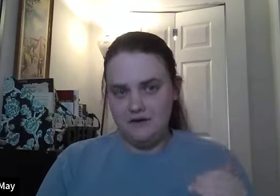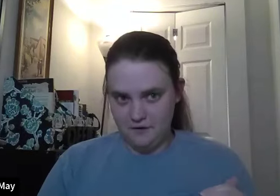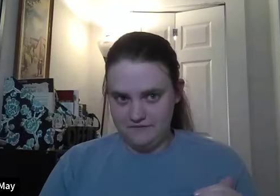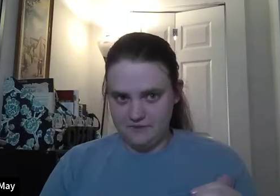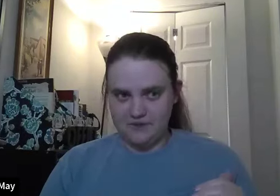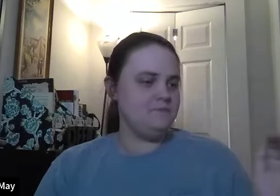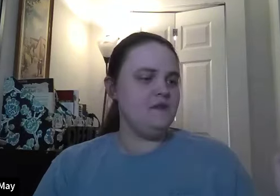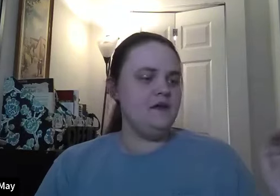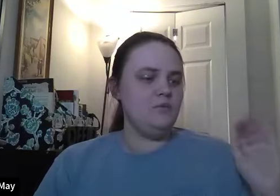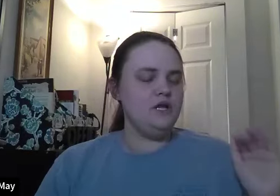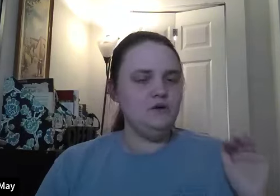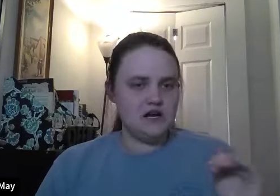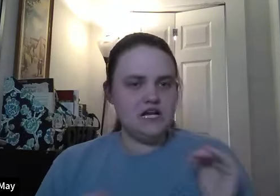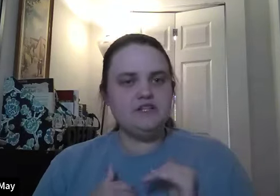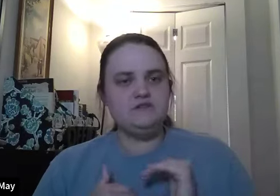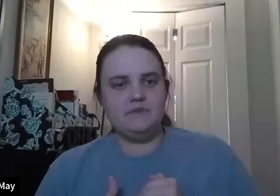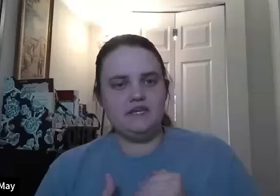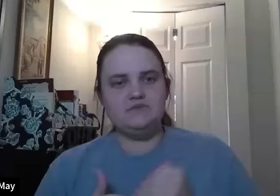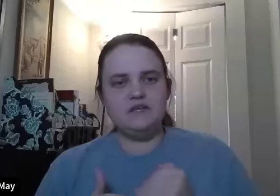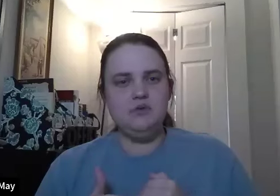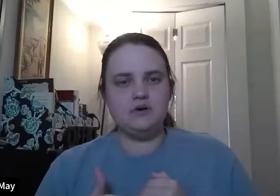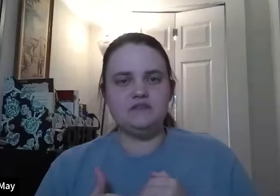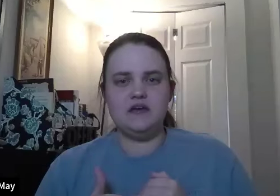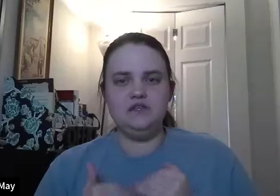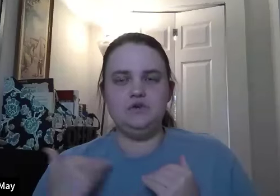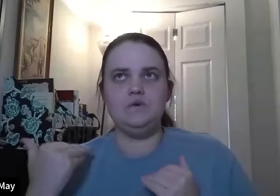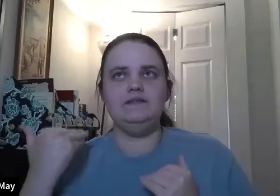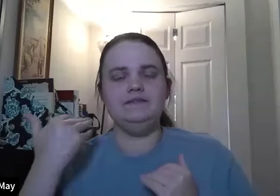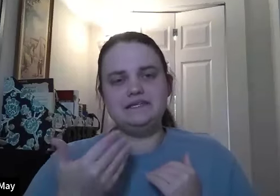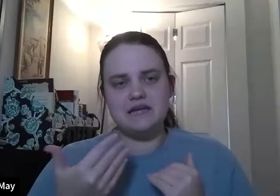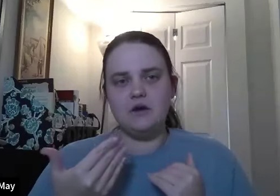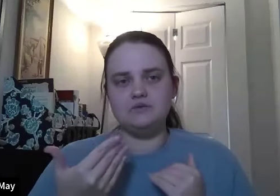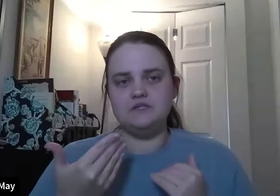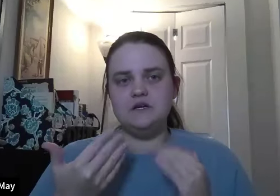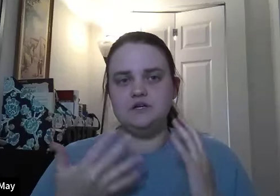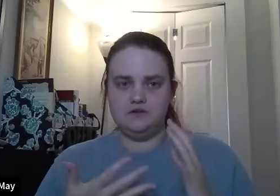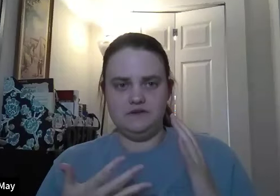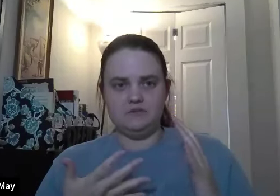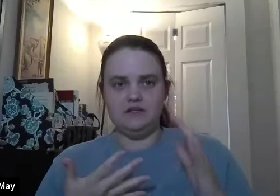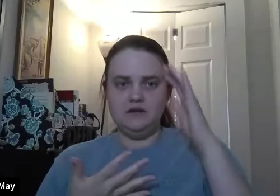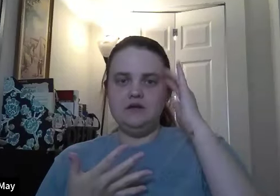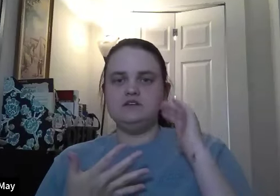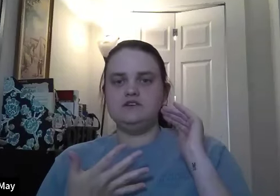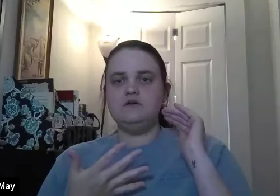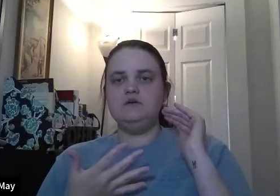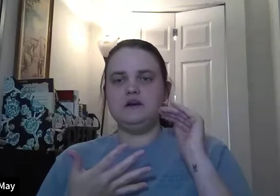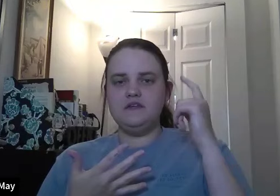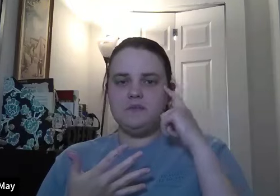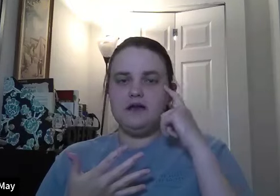for our family. When you're talking about your family, it's really important that you list out your family. So you want to think about, and